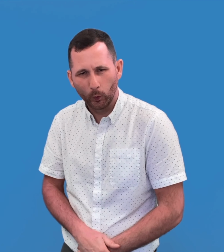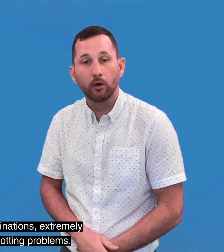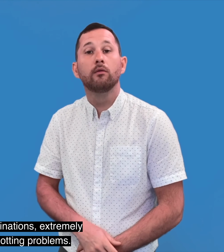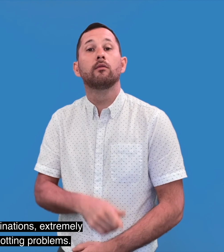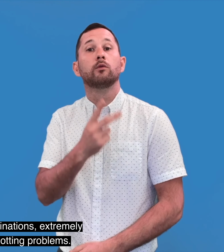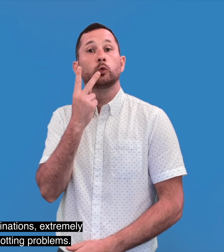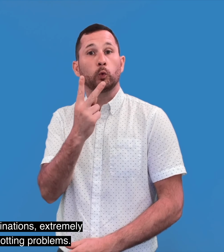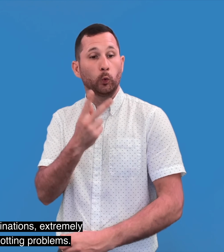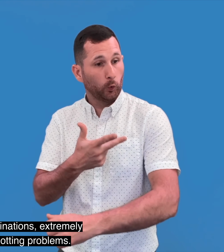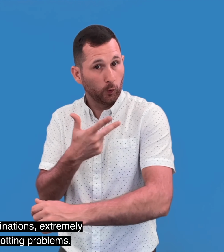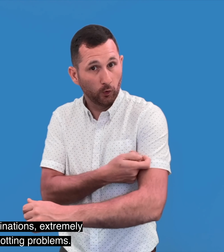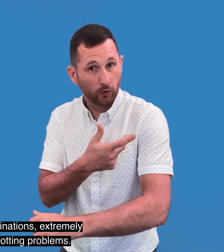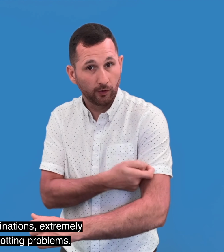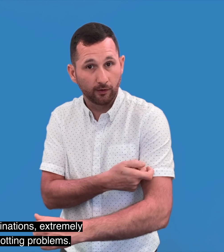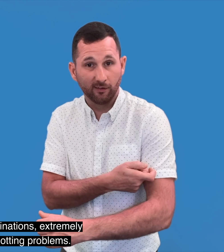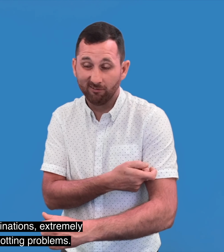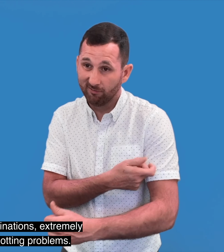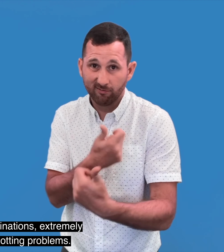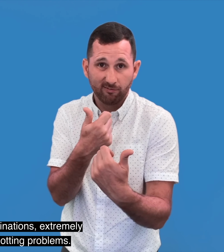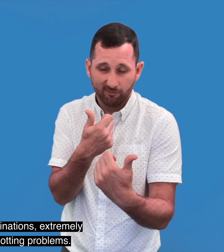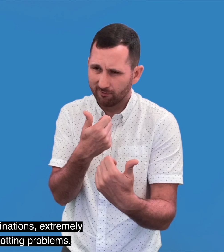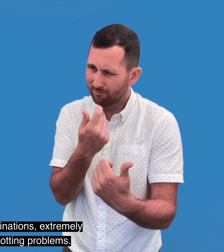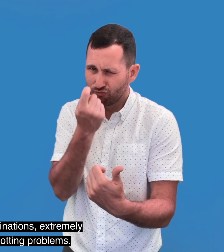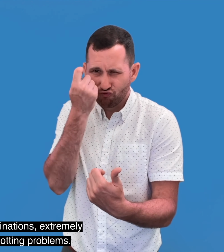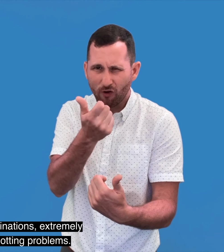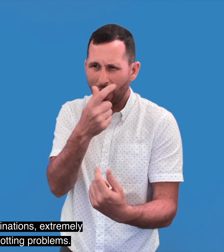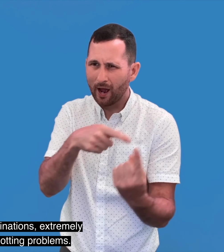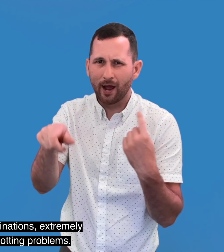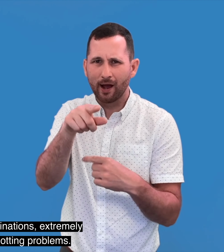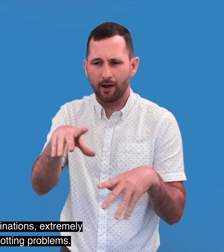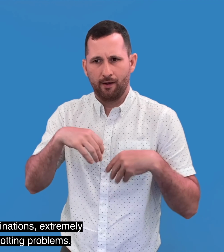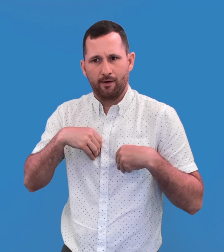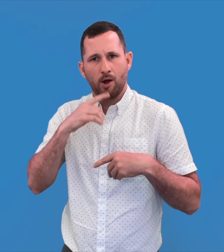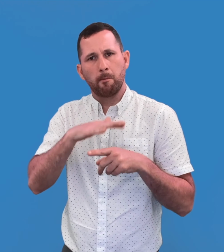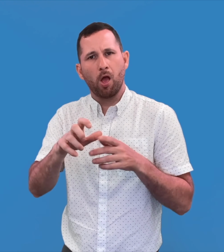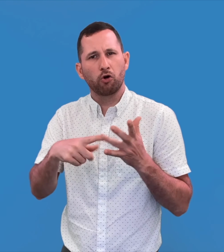2 vaccinations, extremely rare, clotting problems.